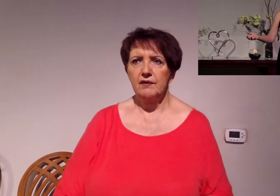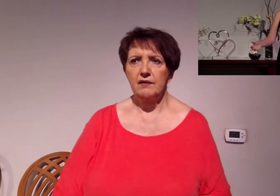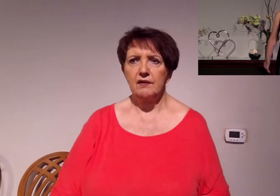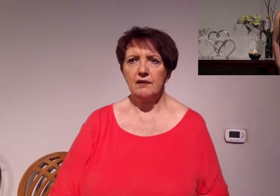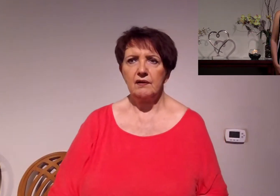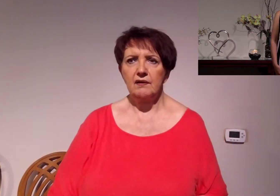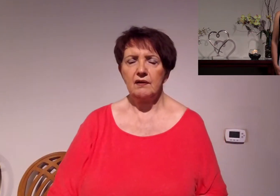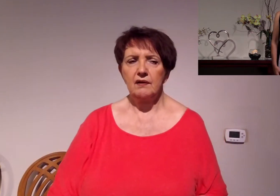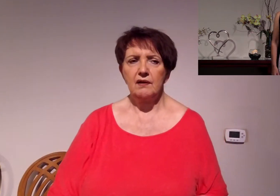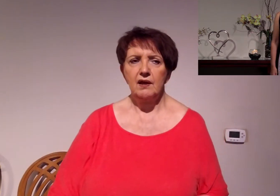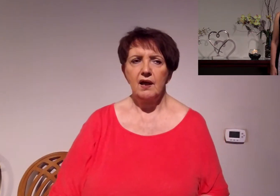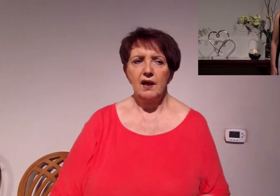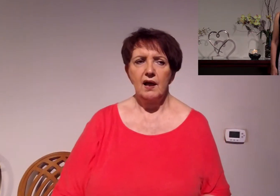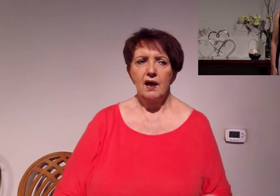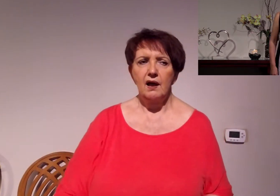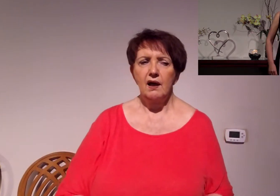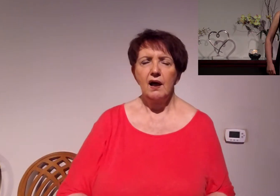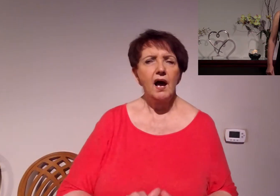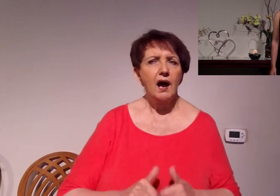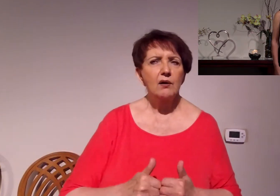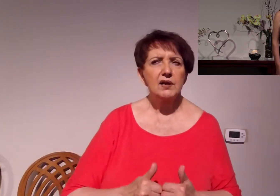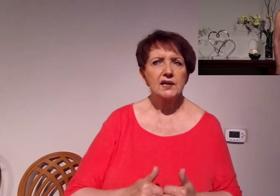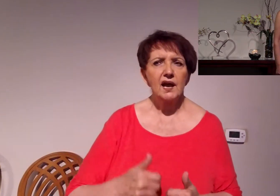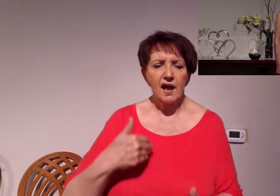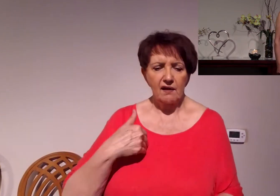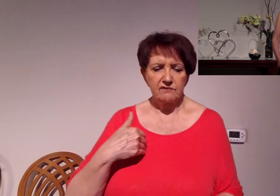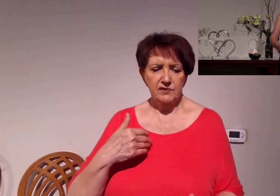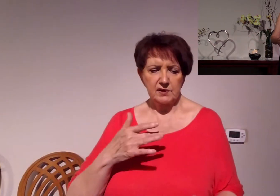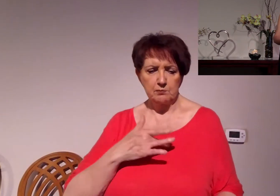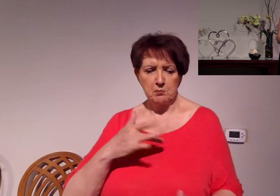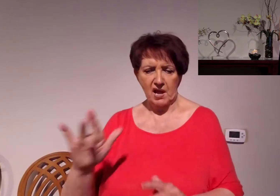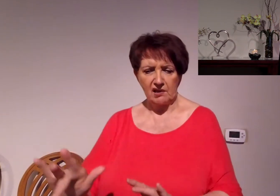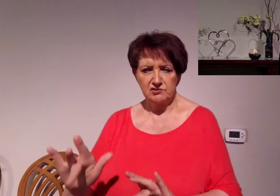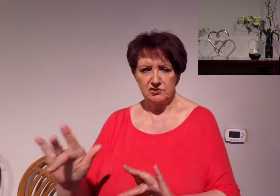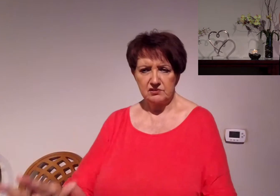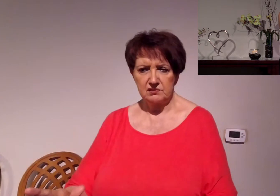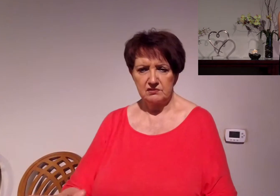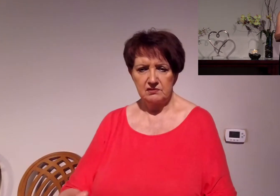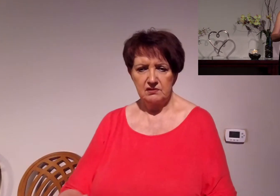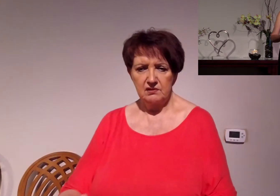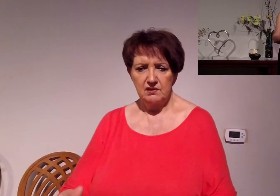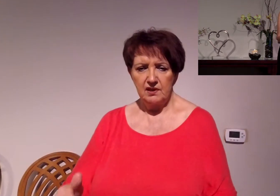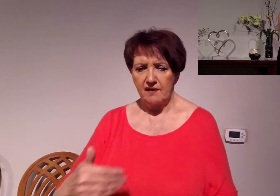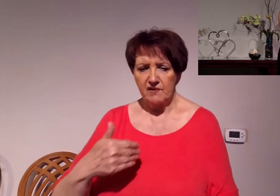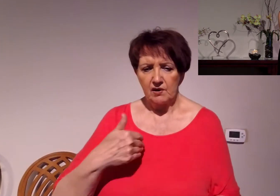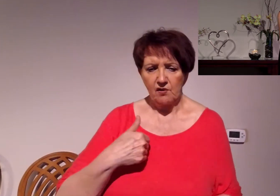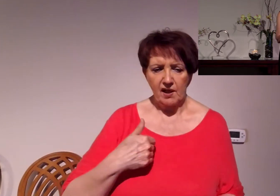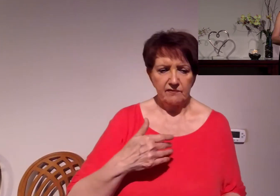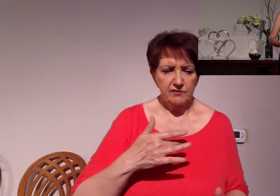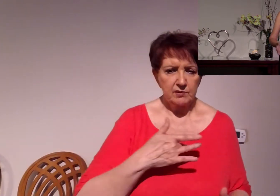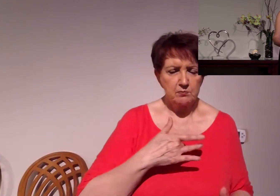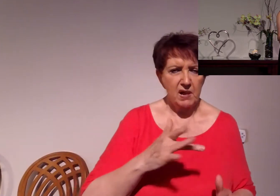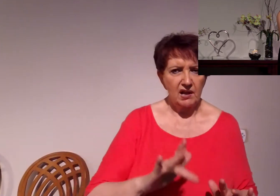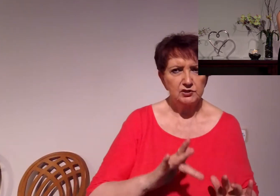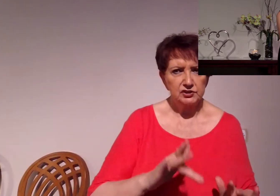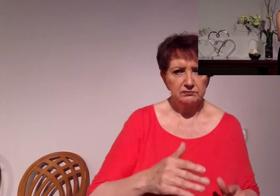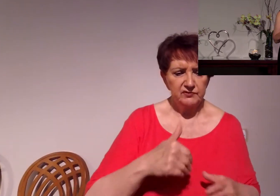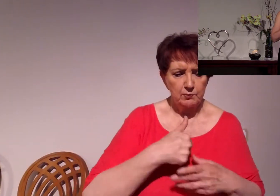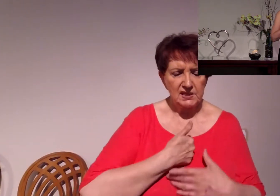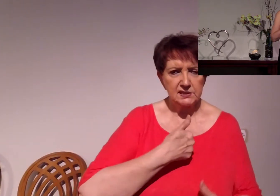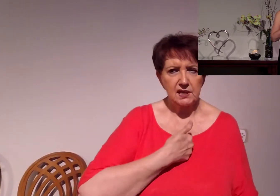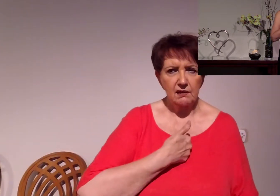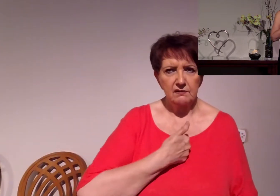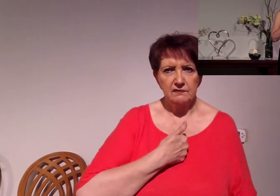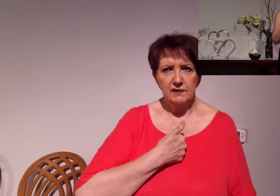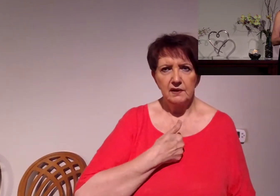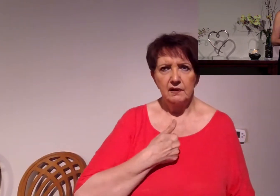How can I have compassion for the struggle? How can I stand witness to the growth that you're doing, or whatever that is,